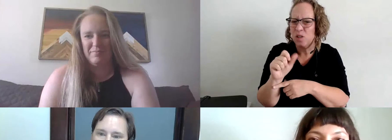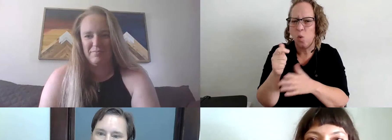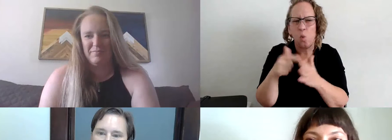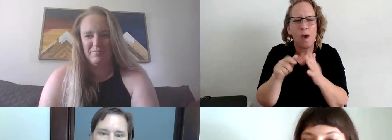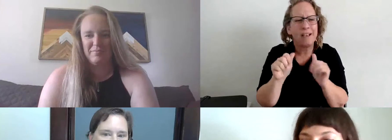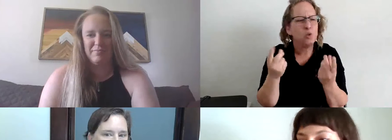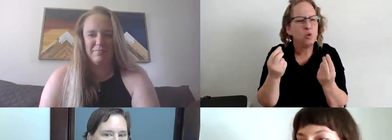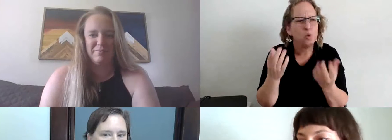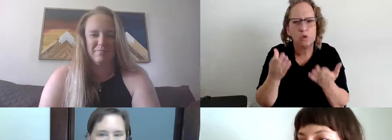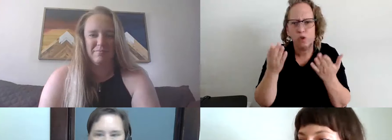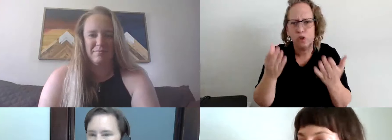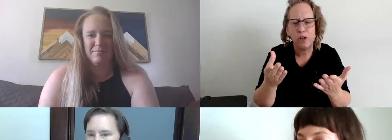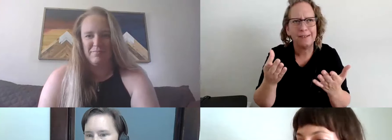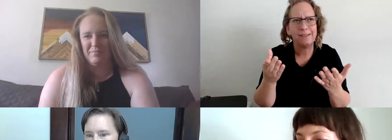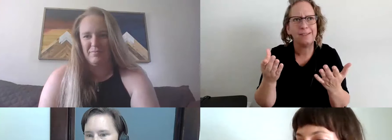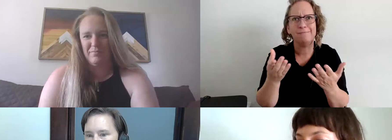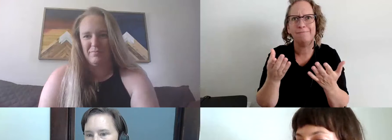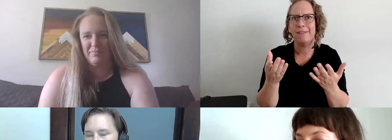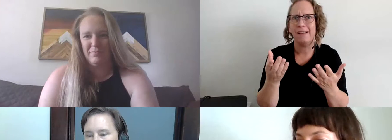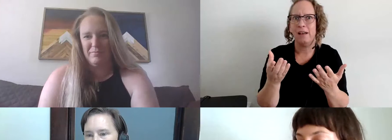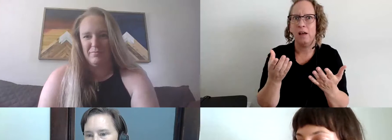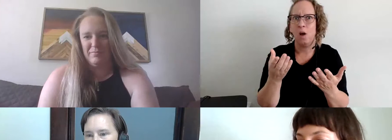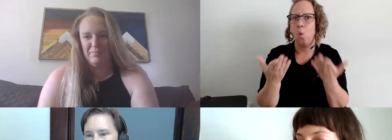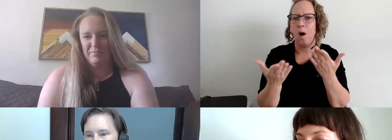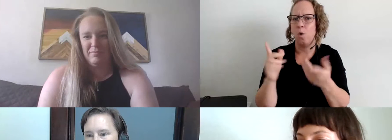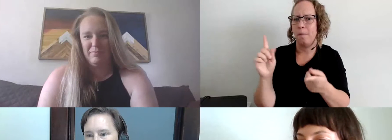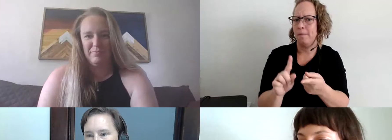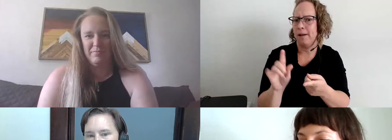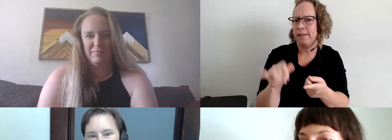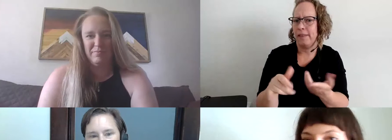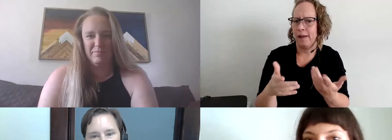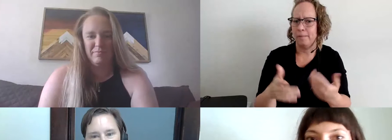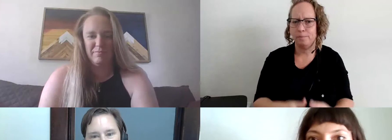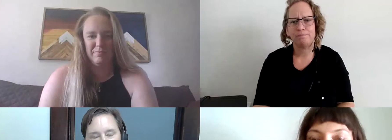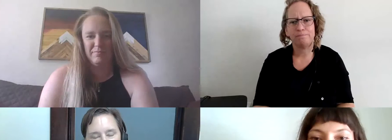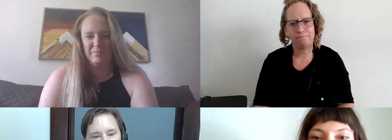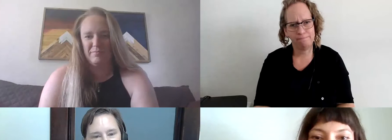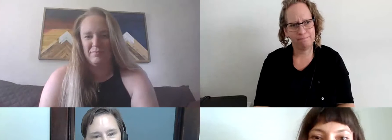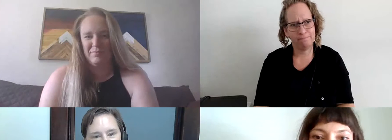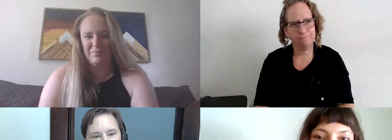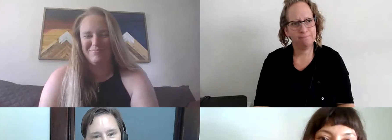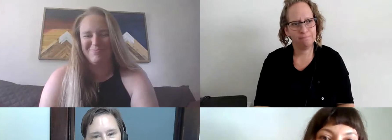or suggest that might minimize that?